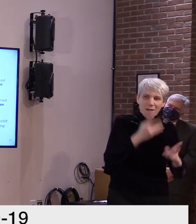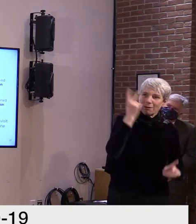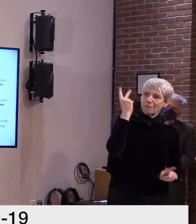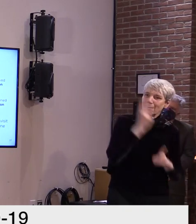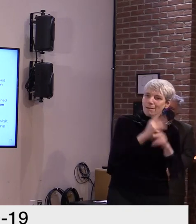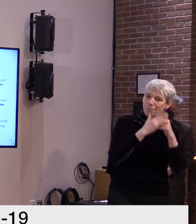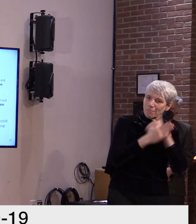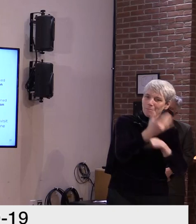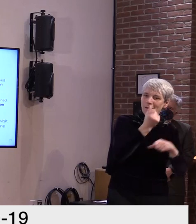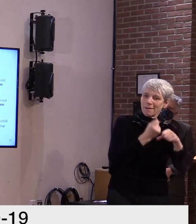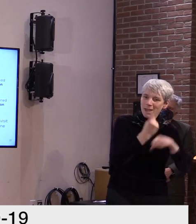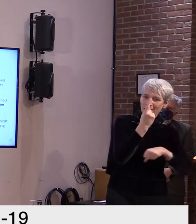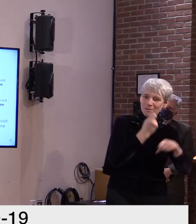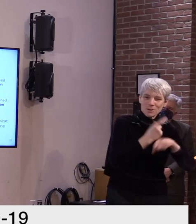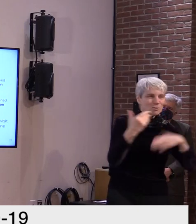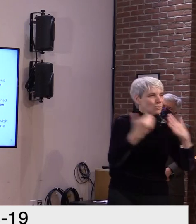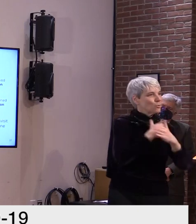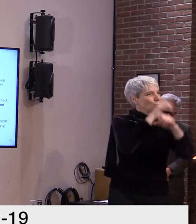one another.